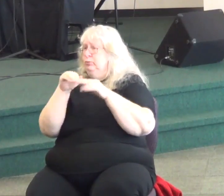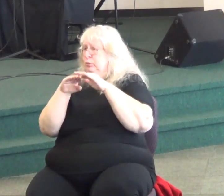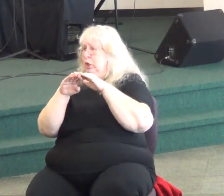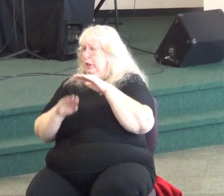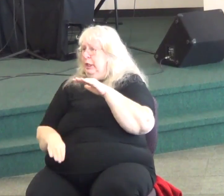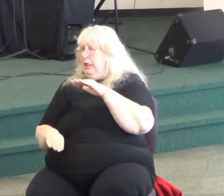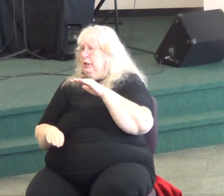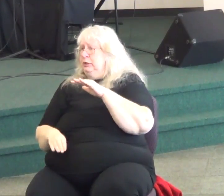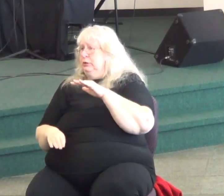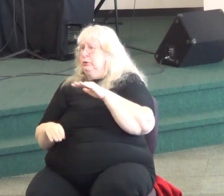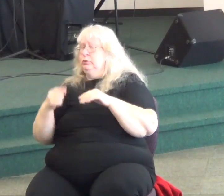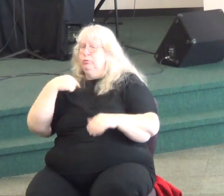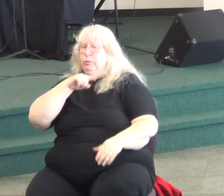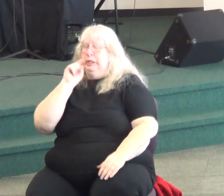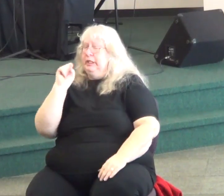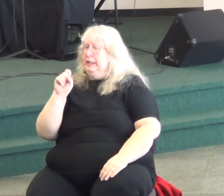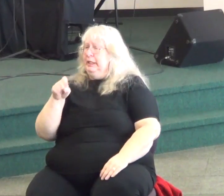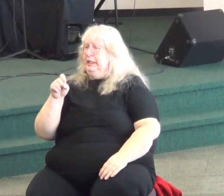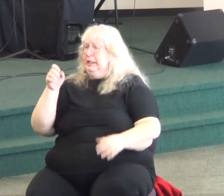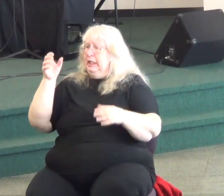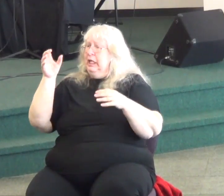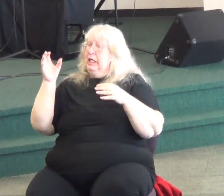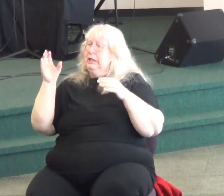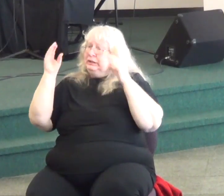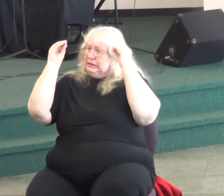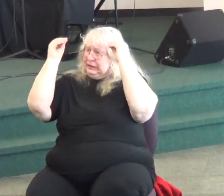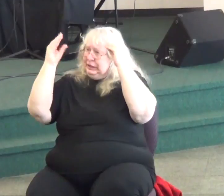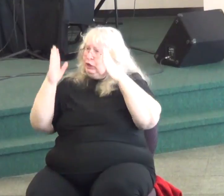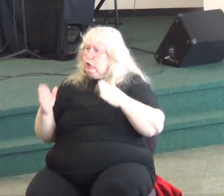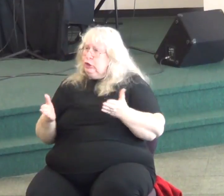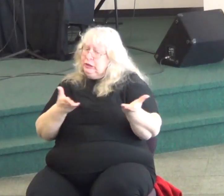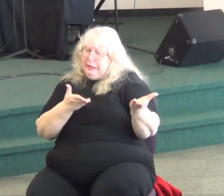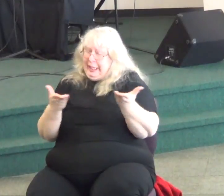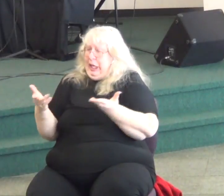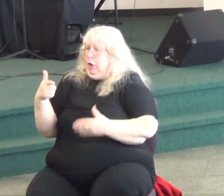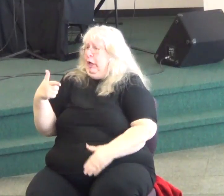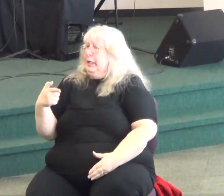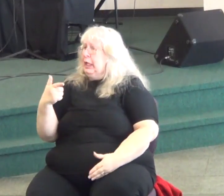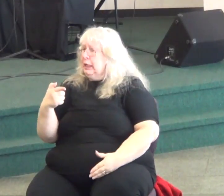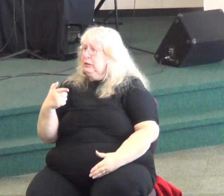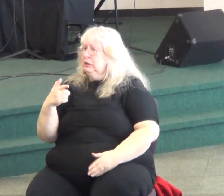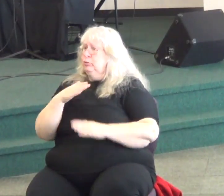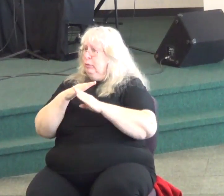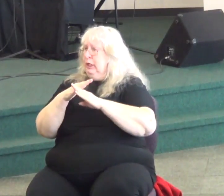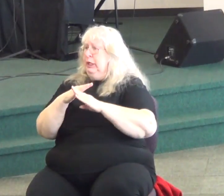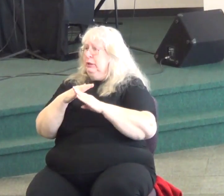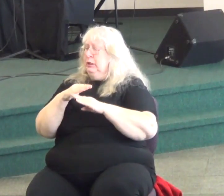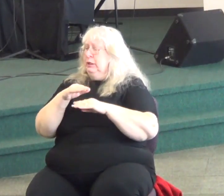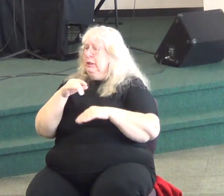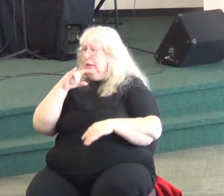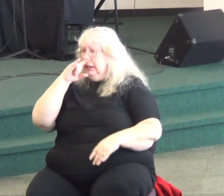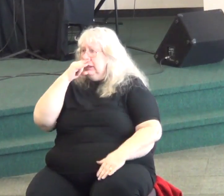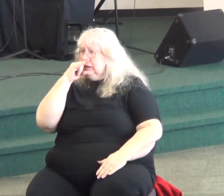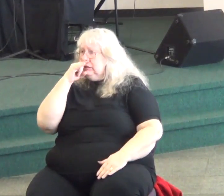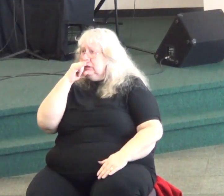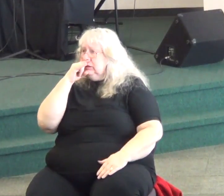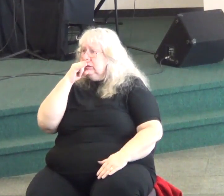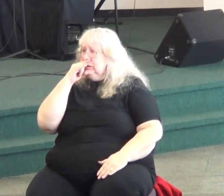Our Social Security needs replenished. There's old people like me that just are really concerned.